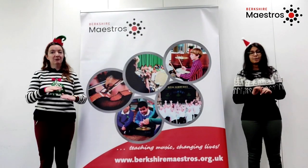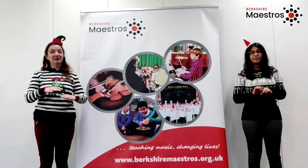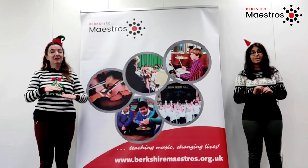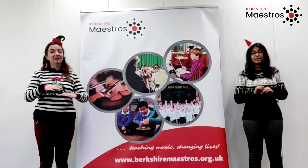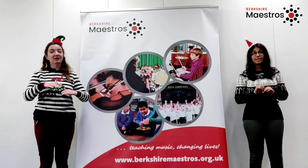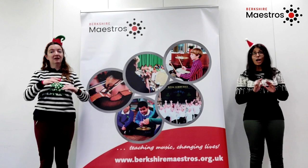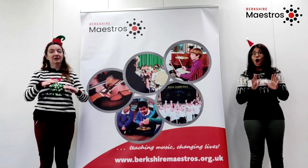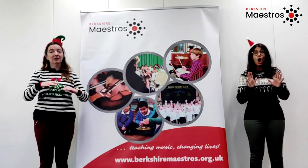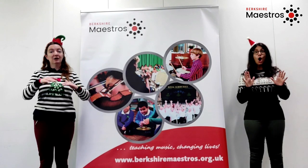baby